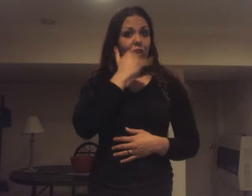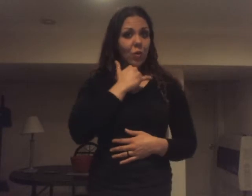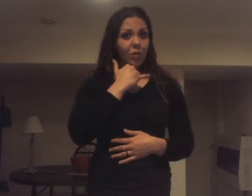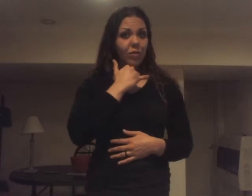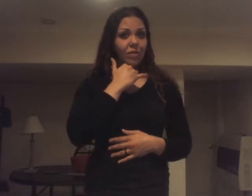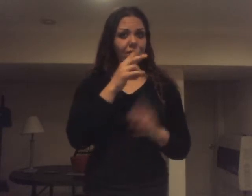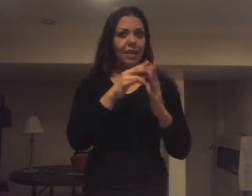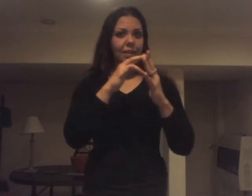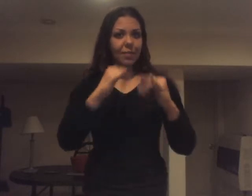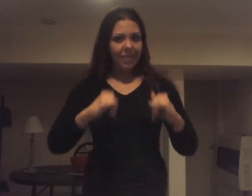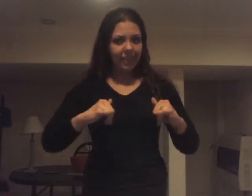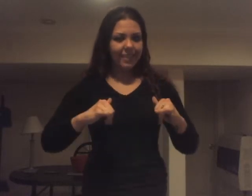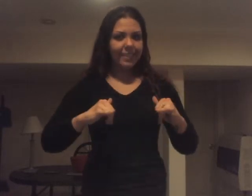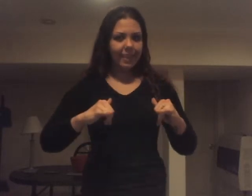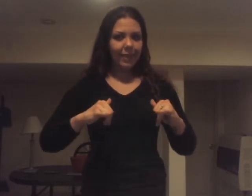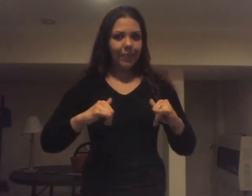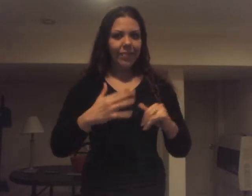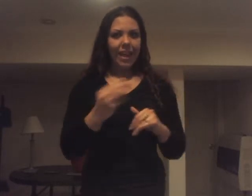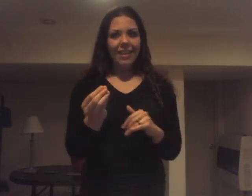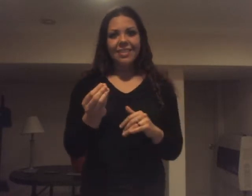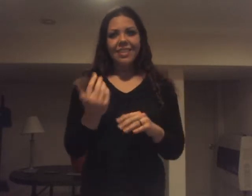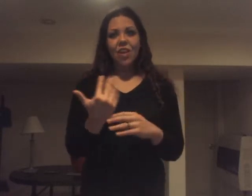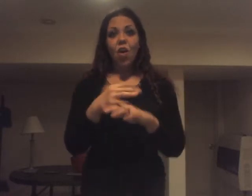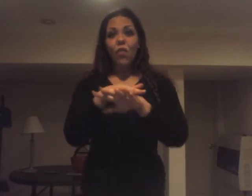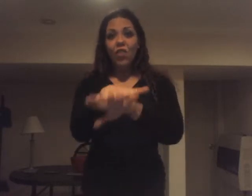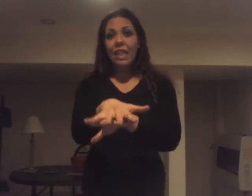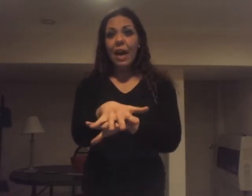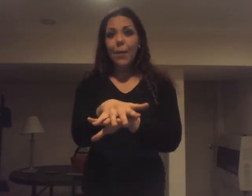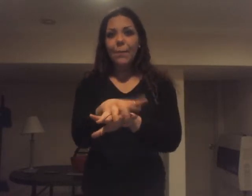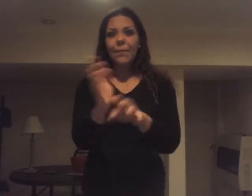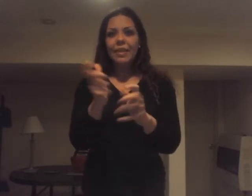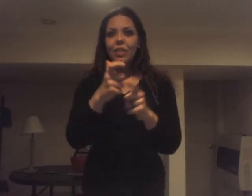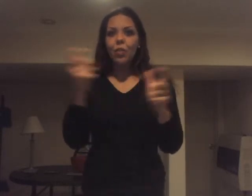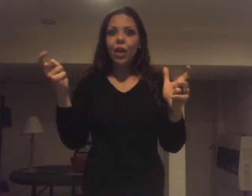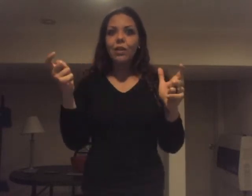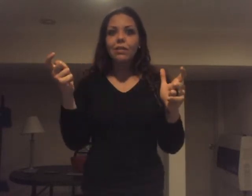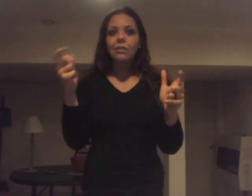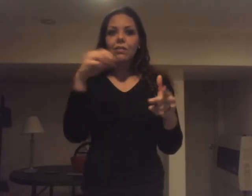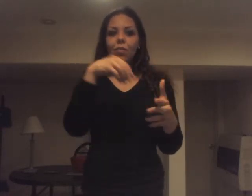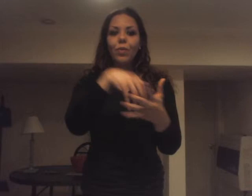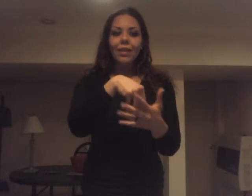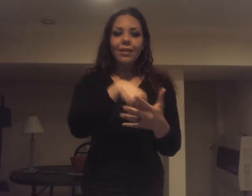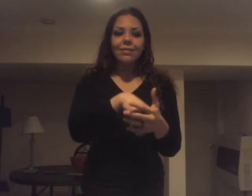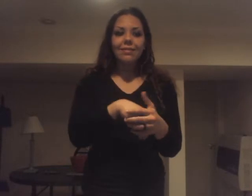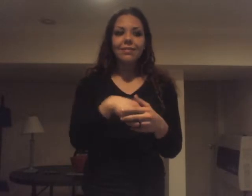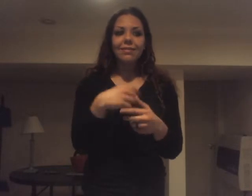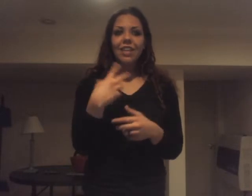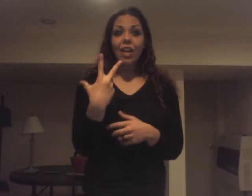simultaneously. And the overlap is greater within the three clusters.